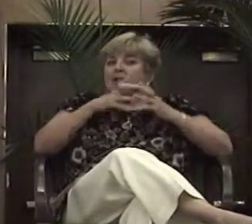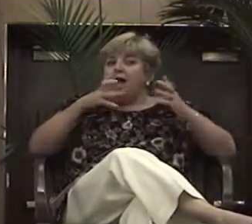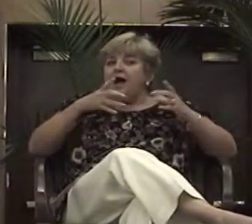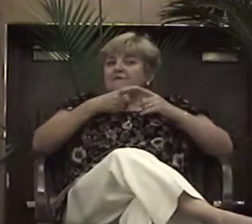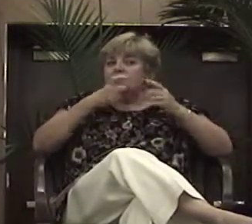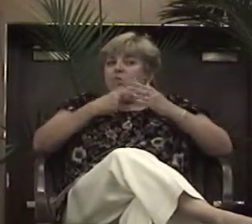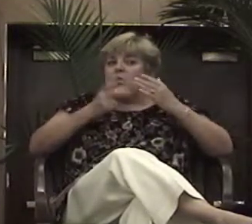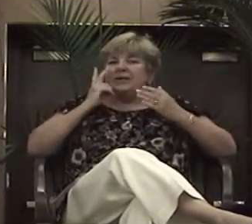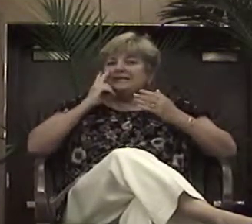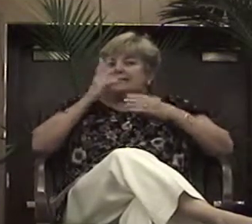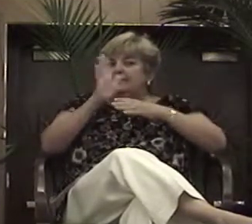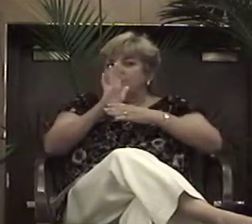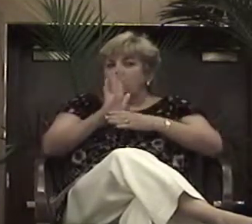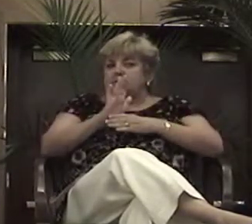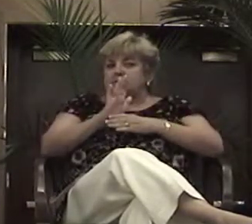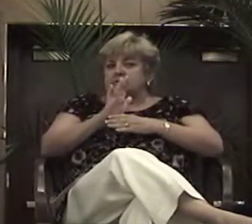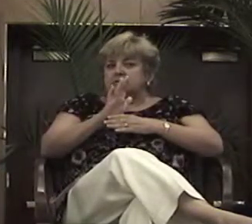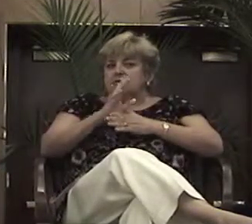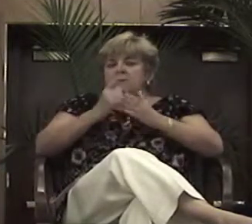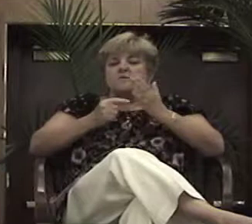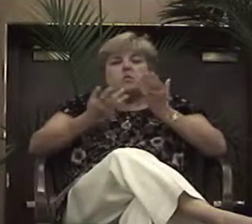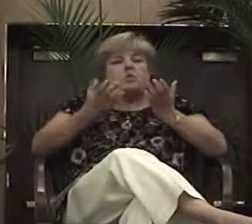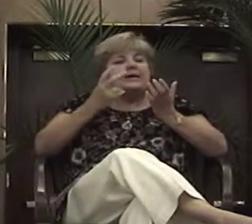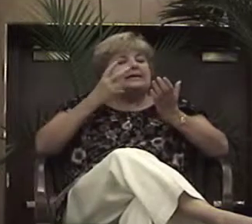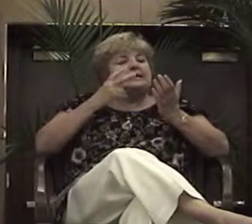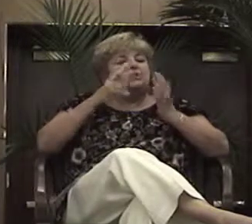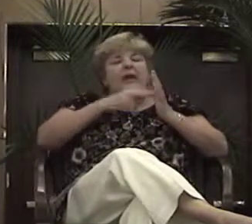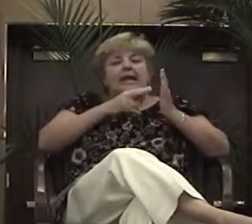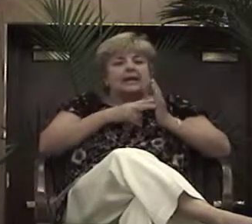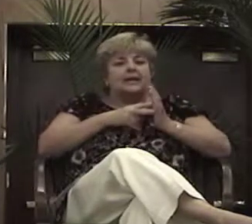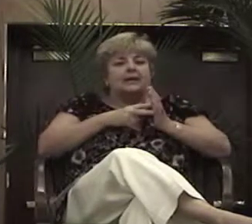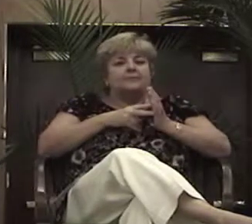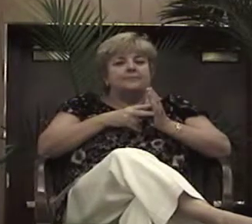the movie, reading the book. You know, it's like the 200s in Ontario.